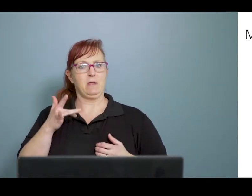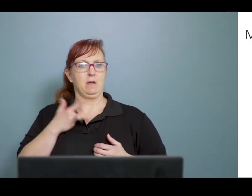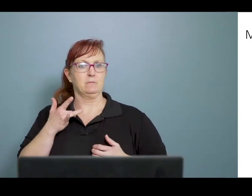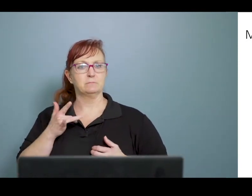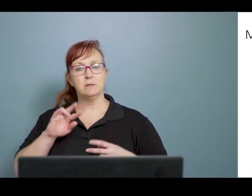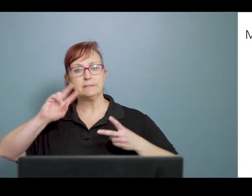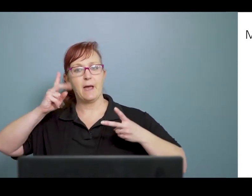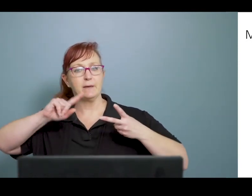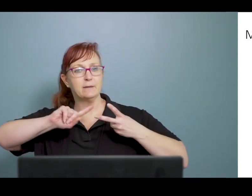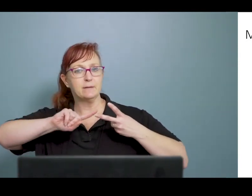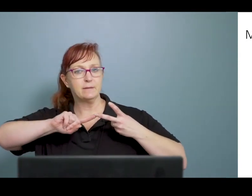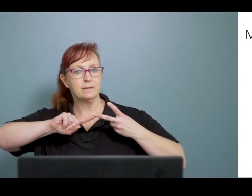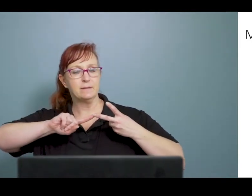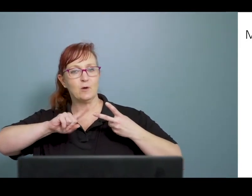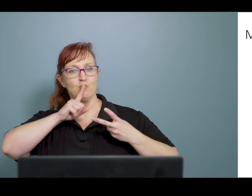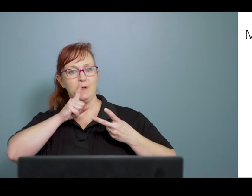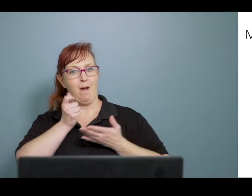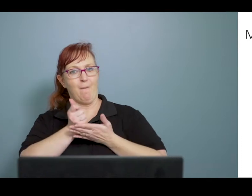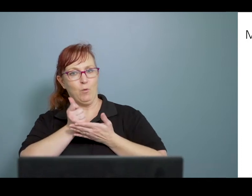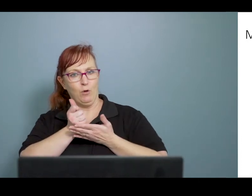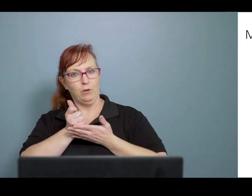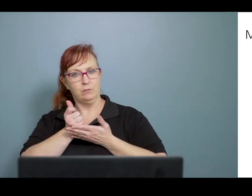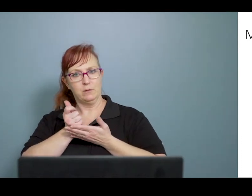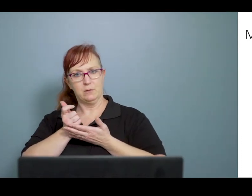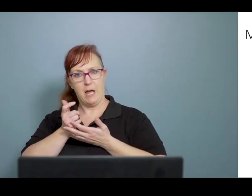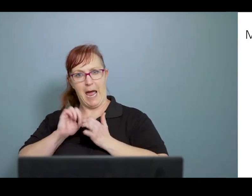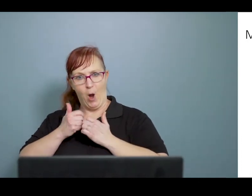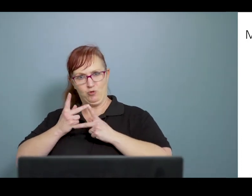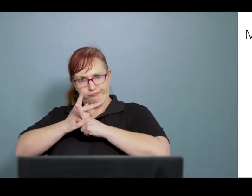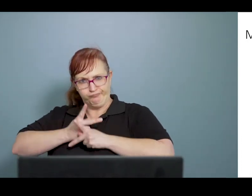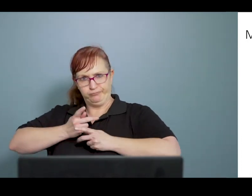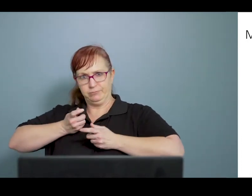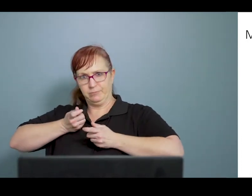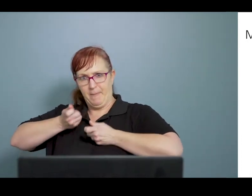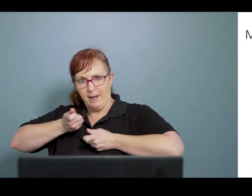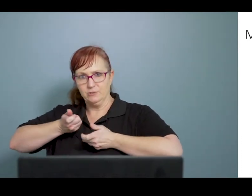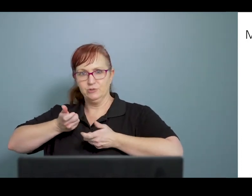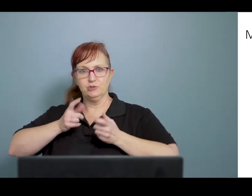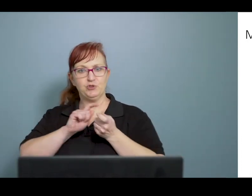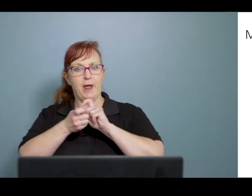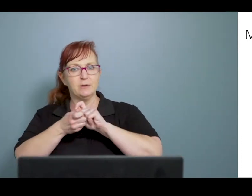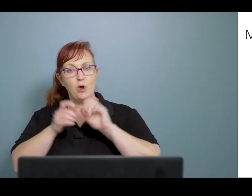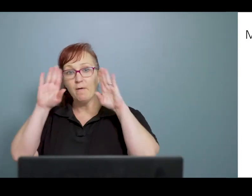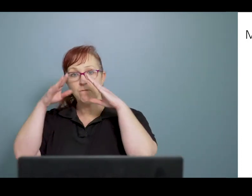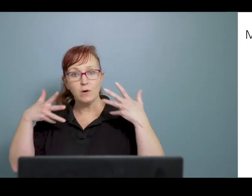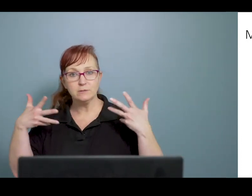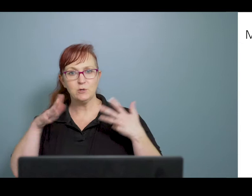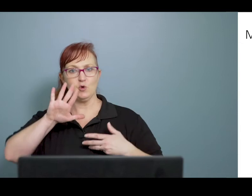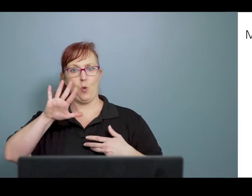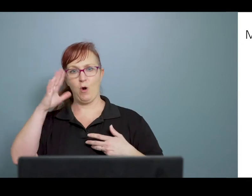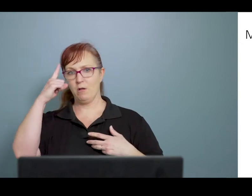second thing that I think is really helpful in managing change is focusing on your